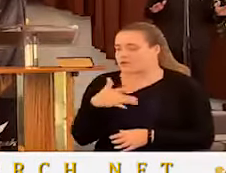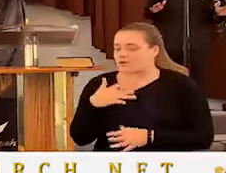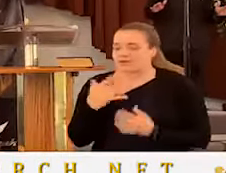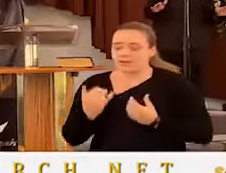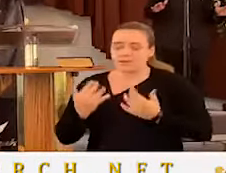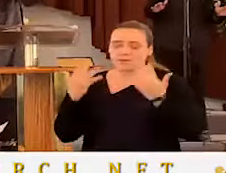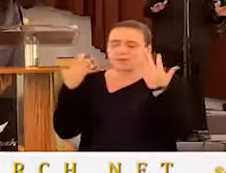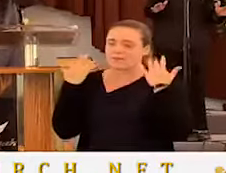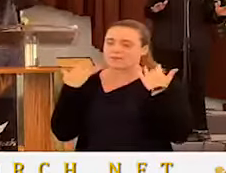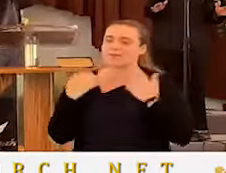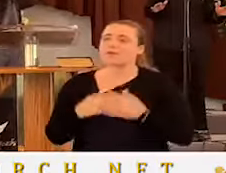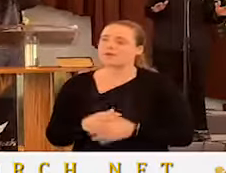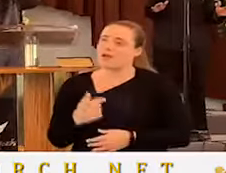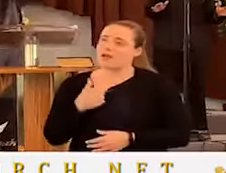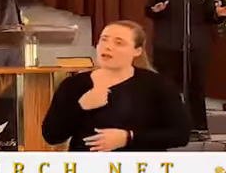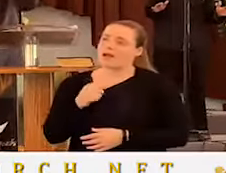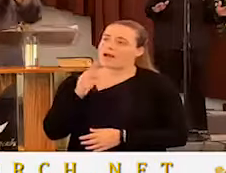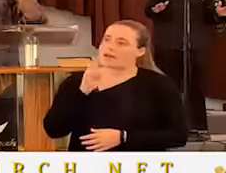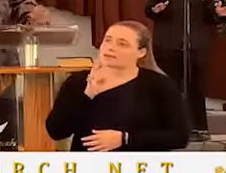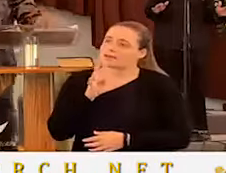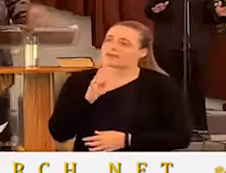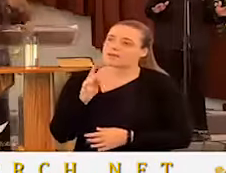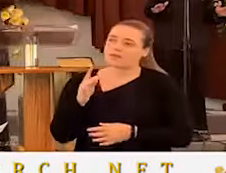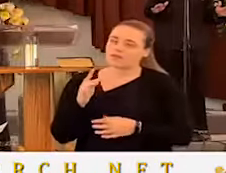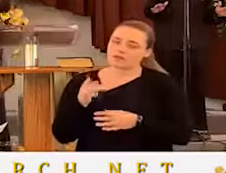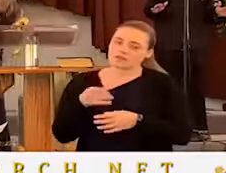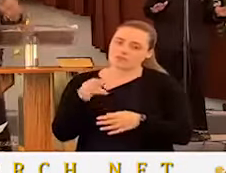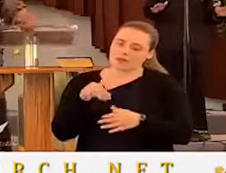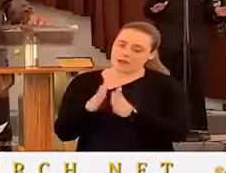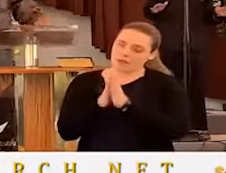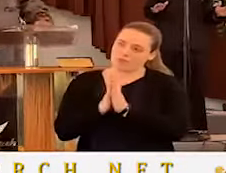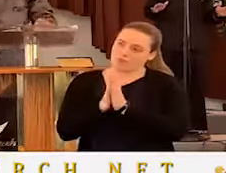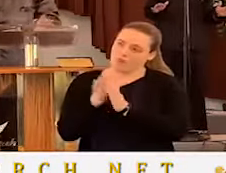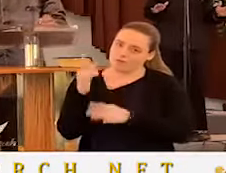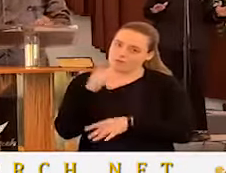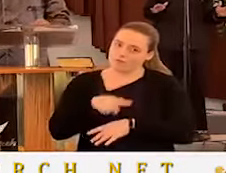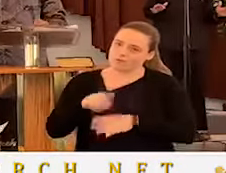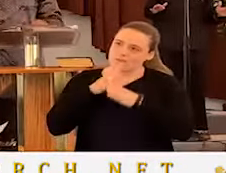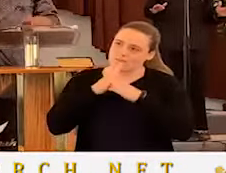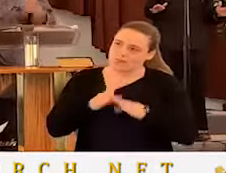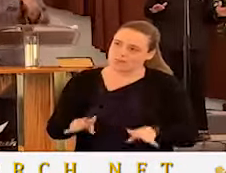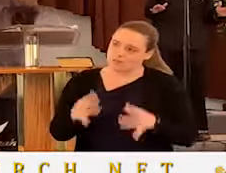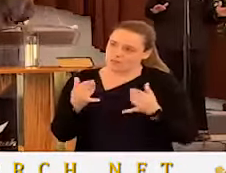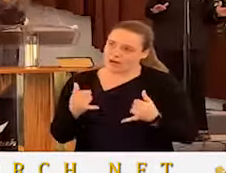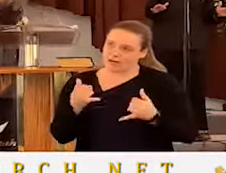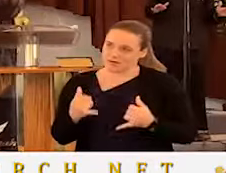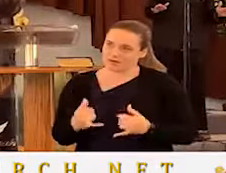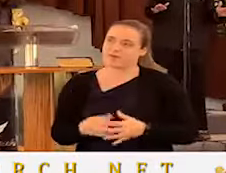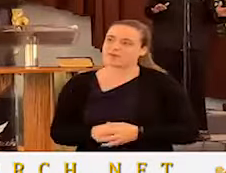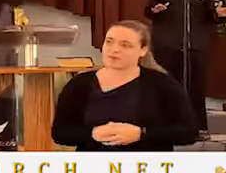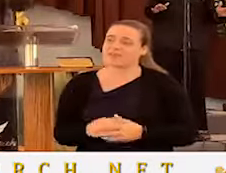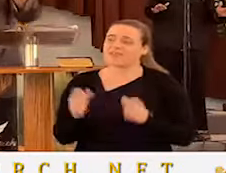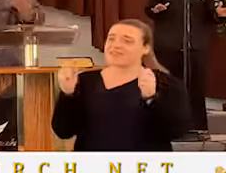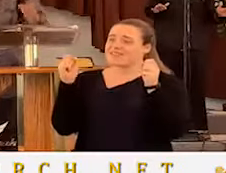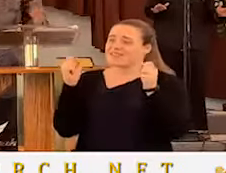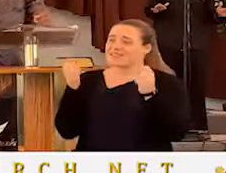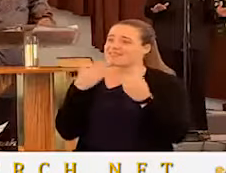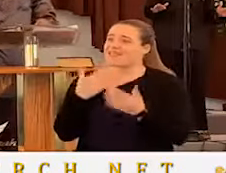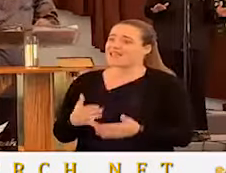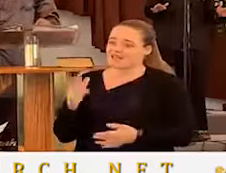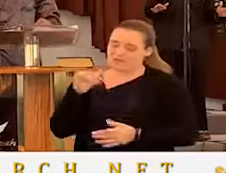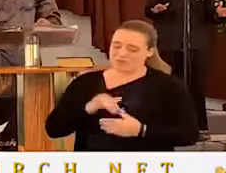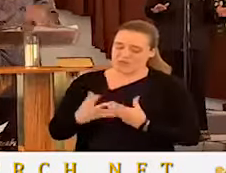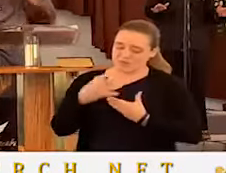I speak in the name of Jesus. In the name peace, of Jesus. Peace, peace, peace, peace, peace, peace, right now. Still. Father, I thank you for waking up that giant